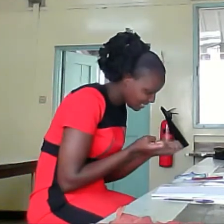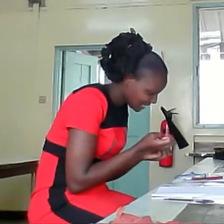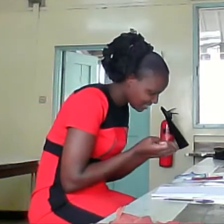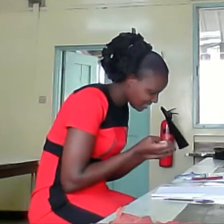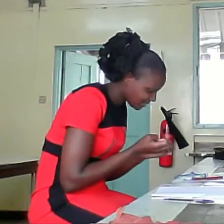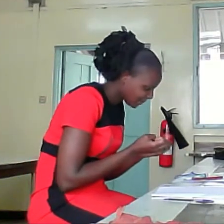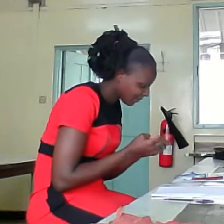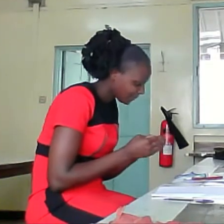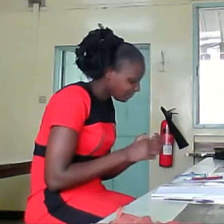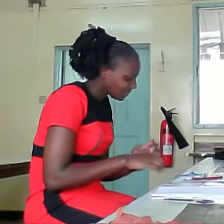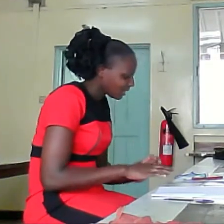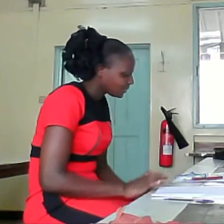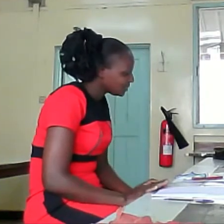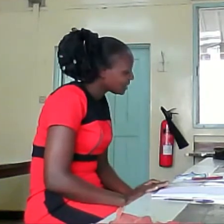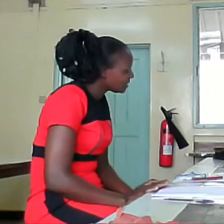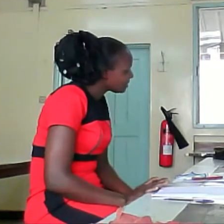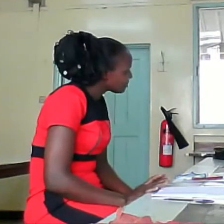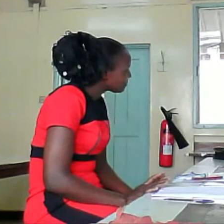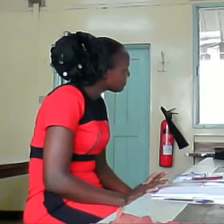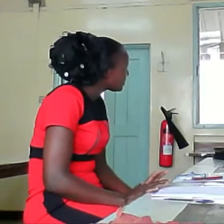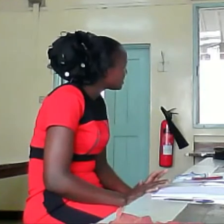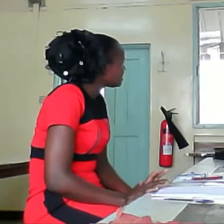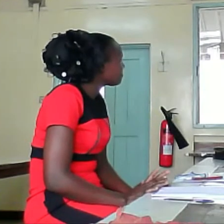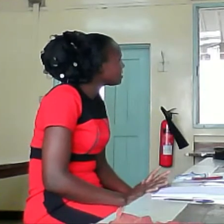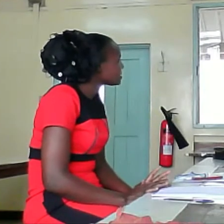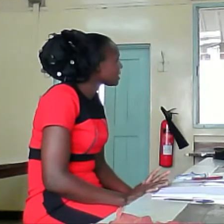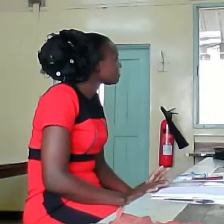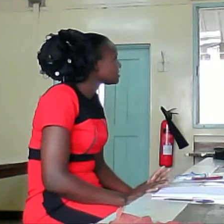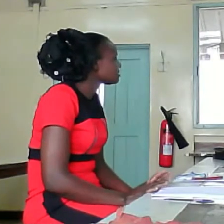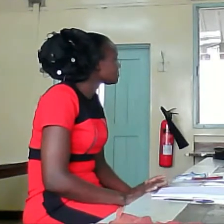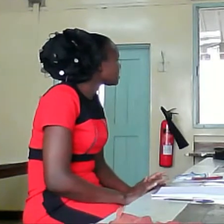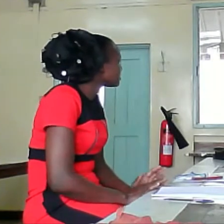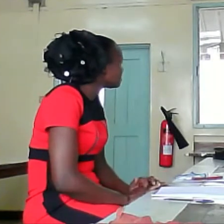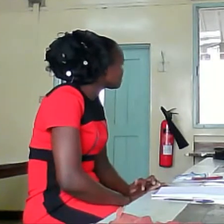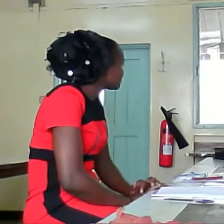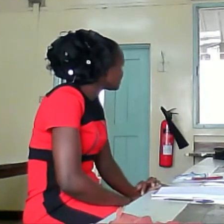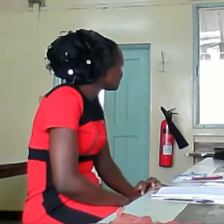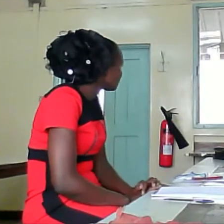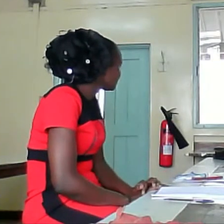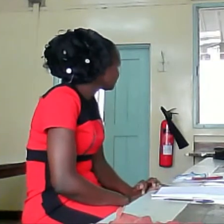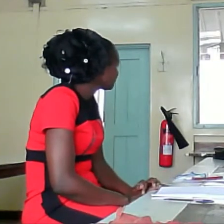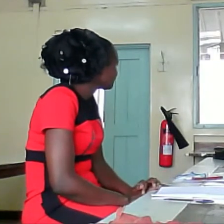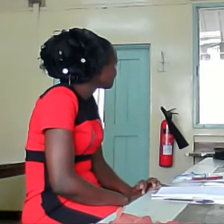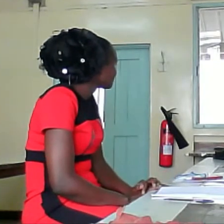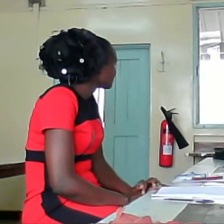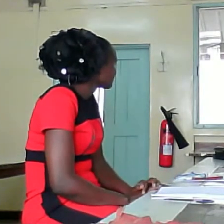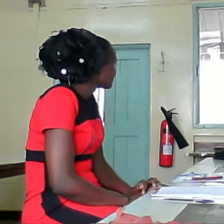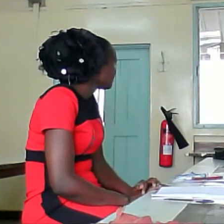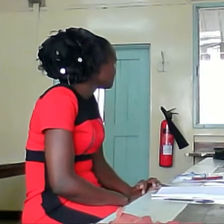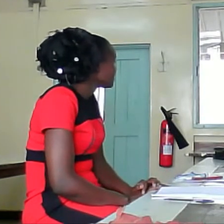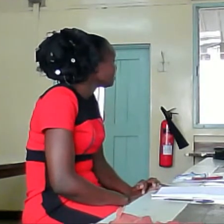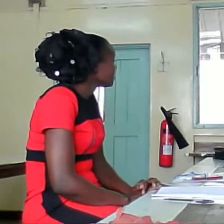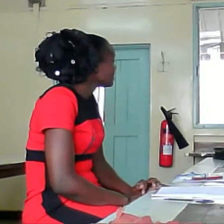business. How do you say positively? Somebody don't say it positive. How do you say